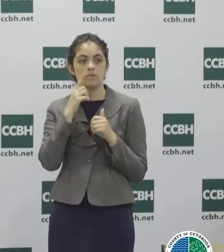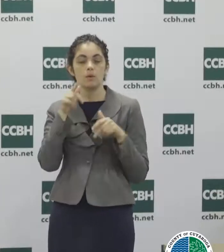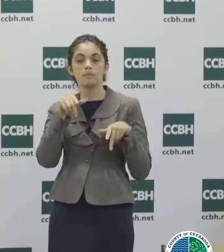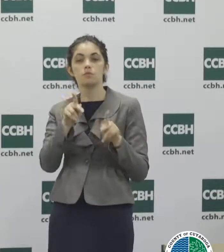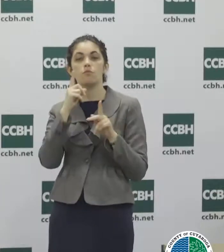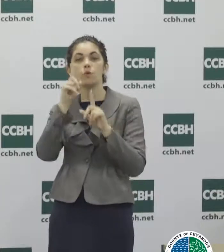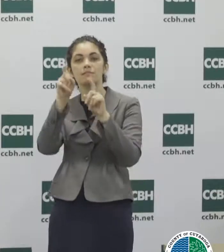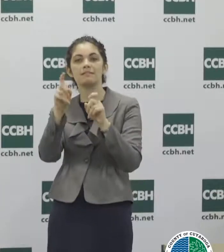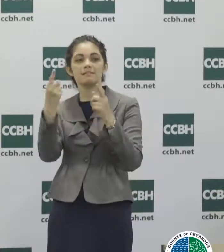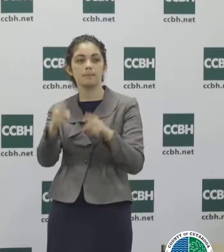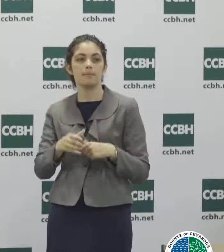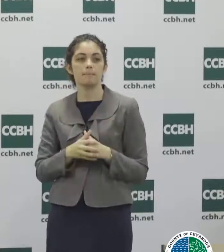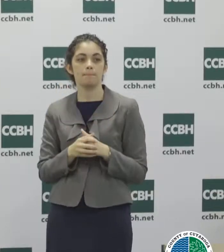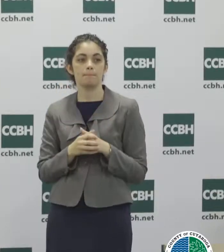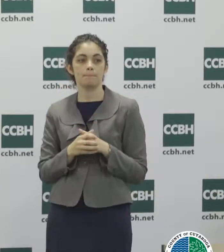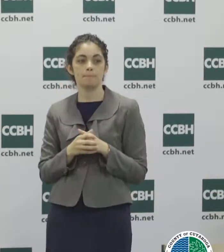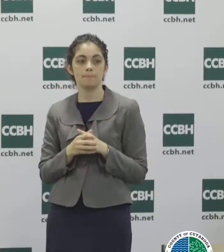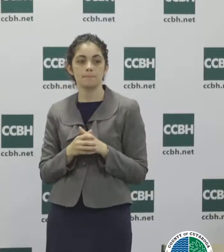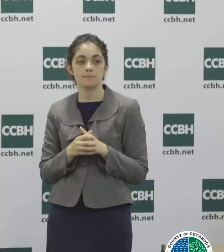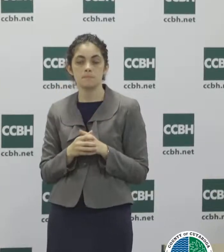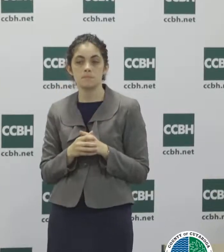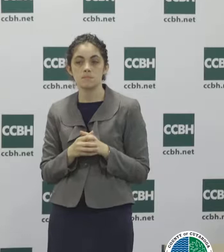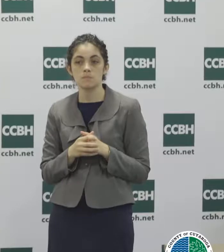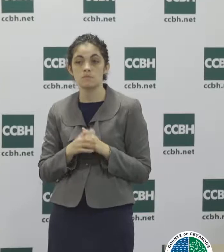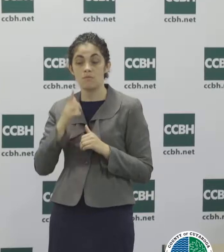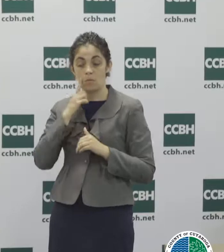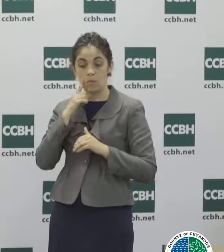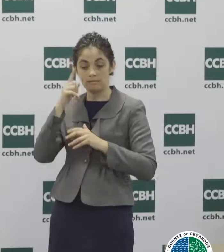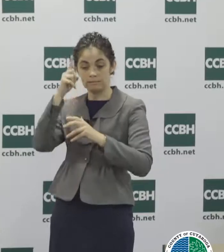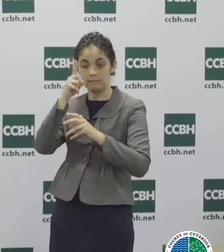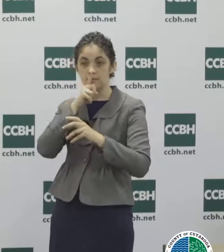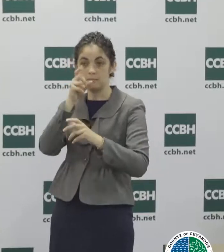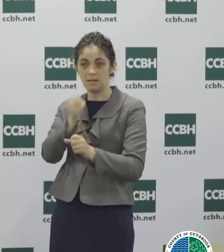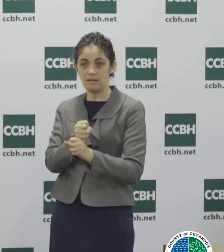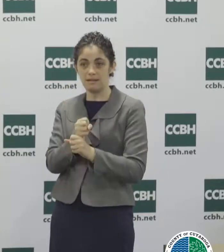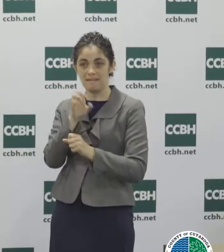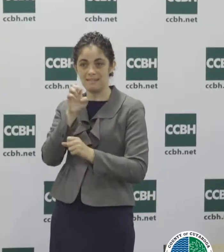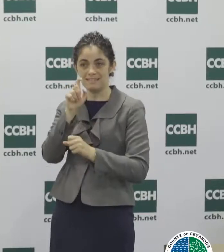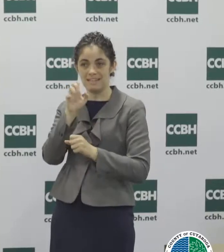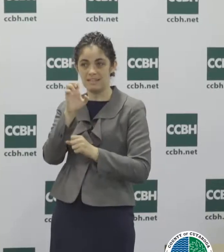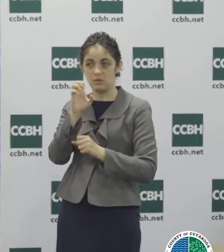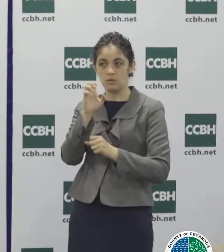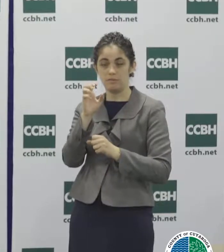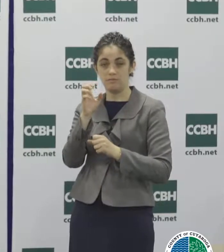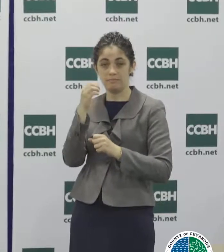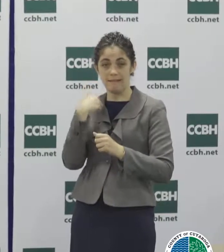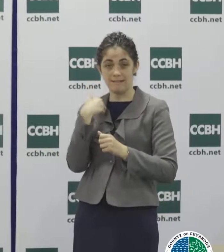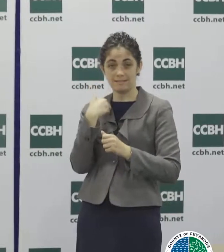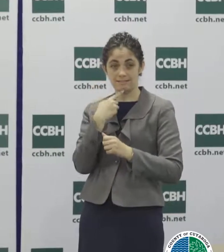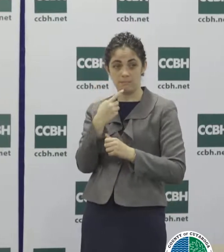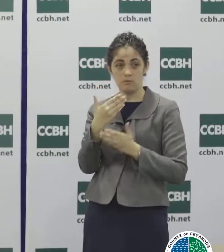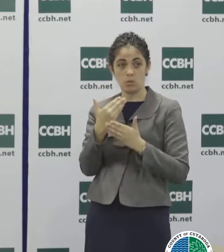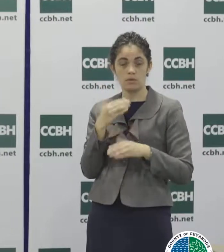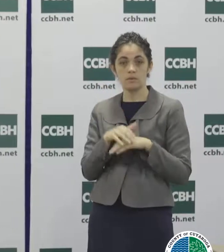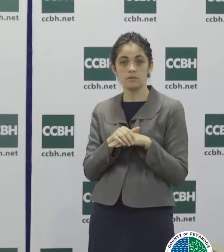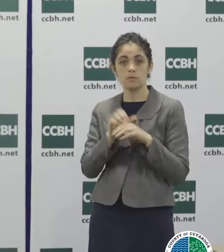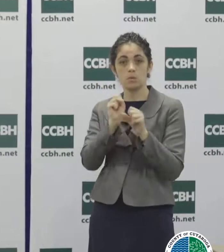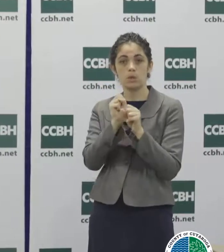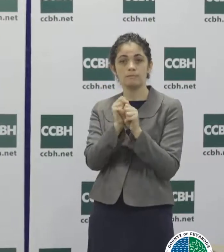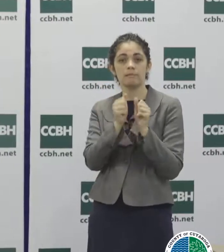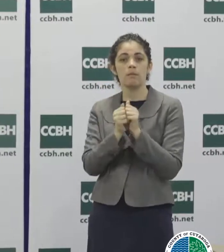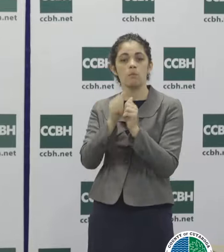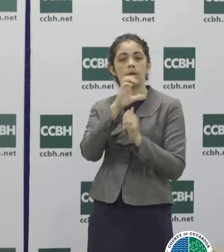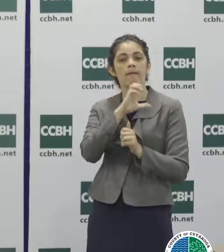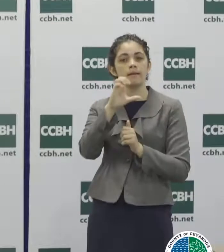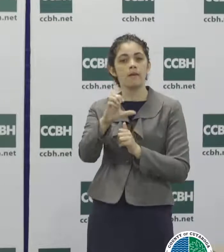for testing? So in the commitment that the county executive made, working together with the Cuyahoga